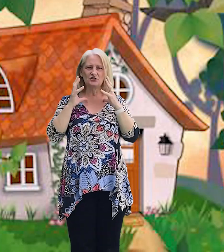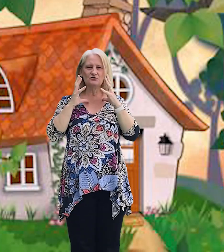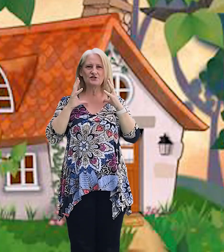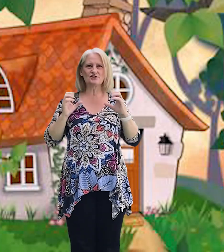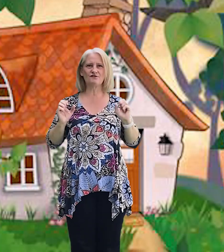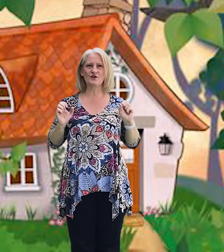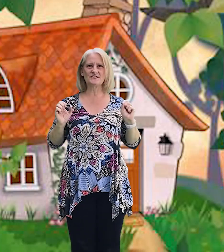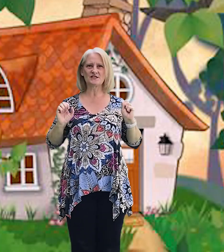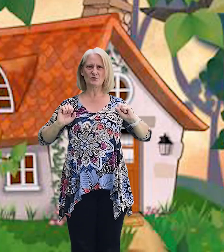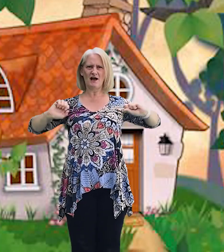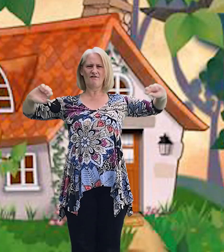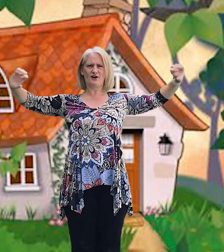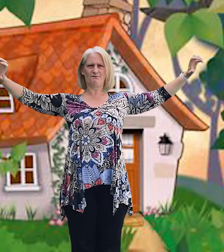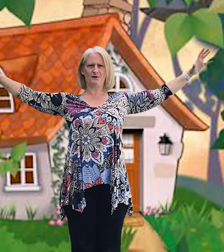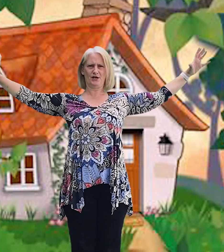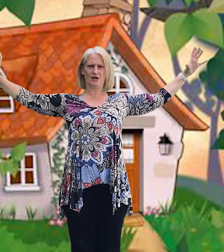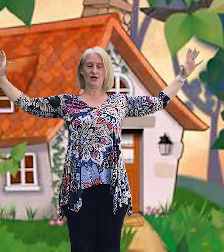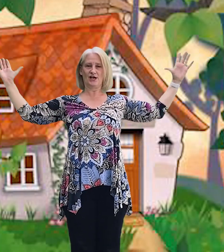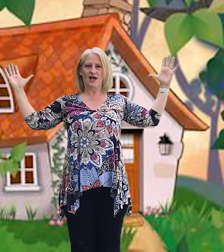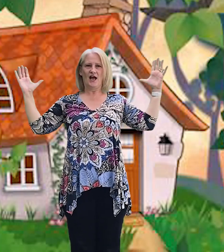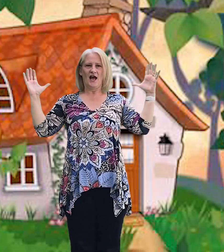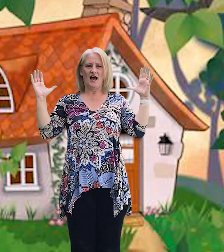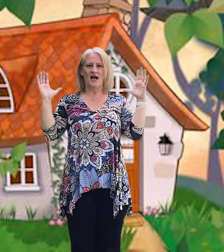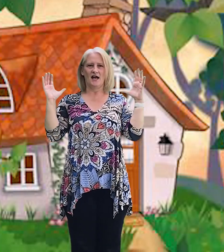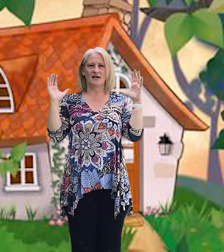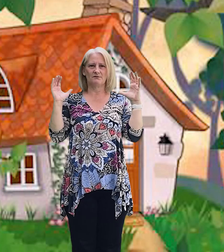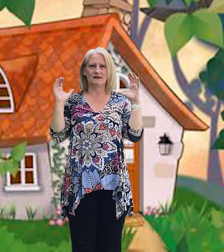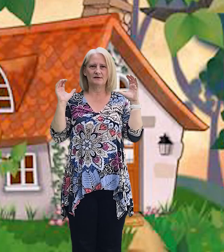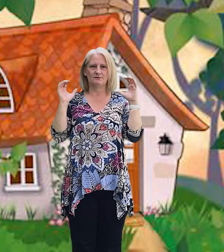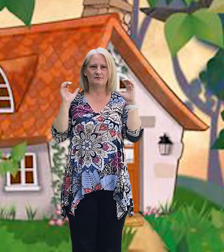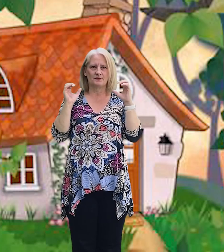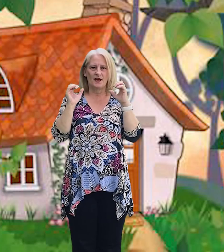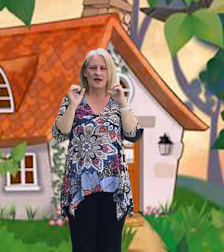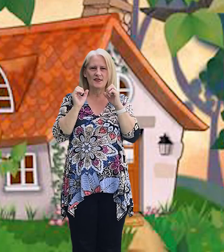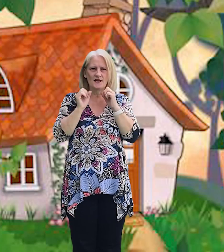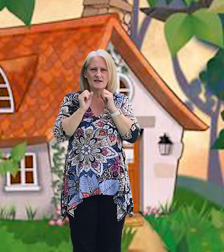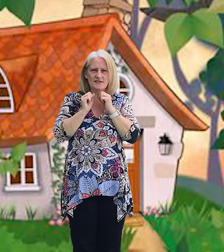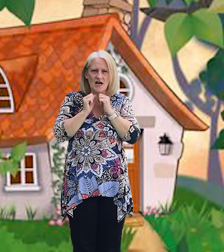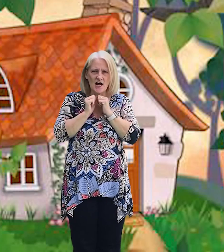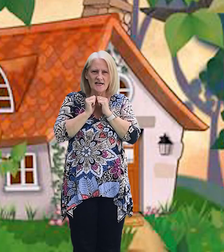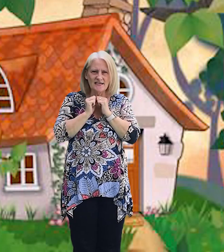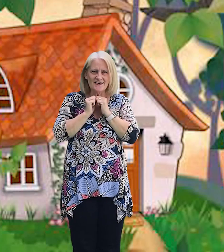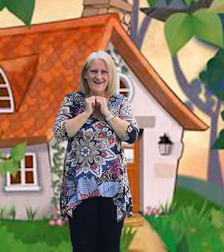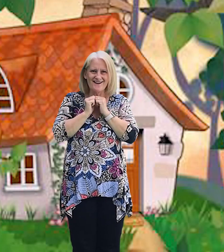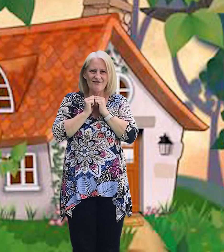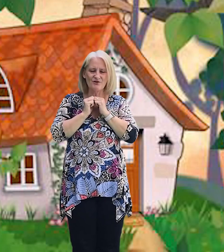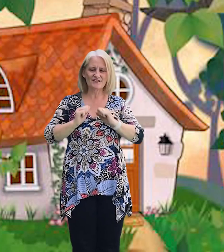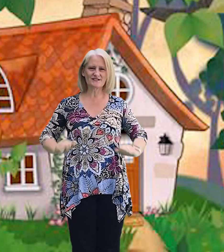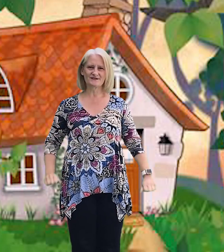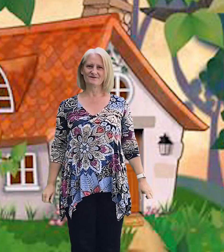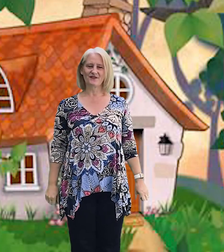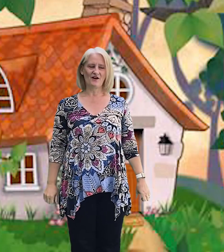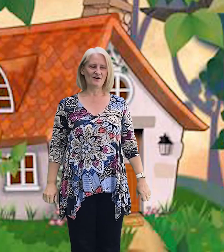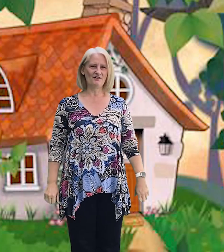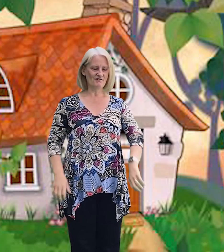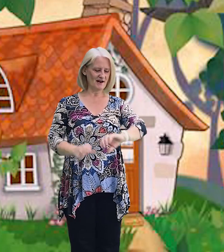use those voices as well, very big and a little tiny, tiny voice. Alright,